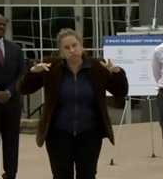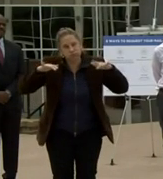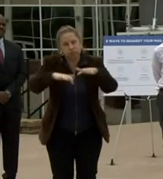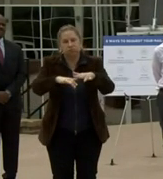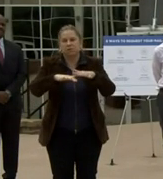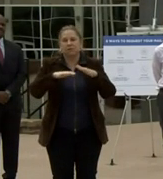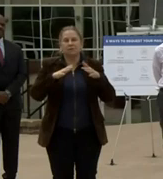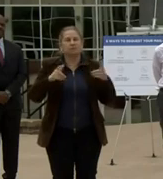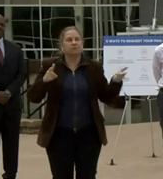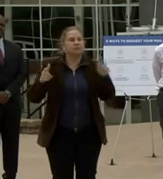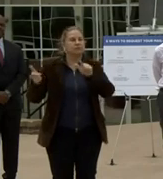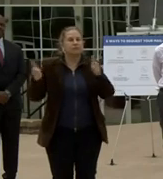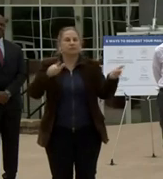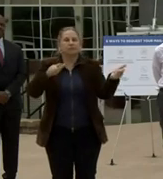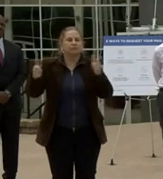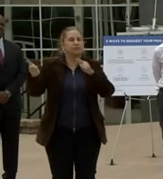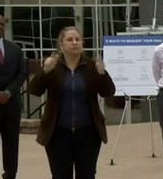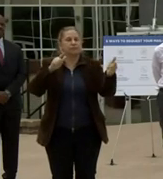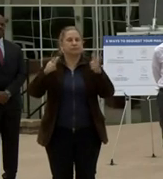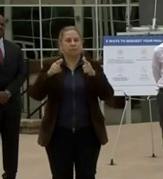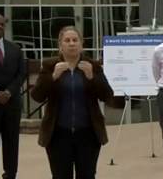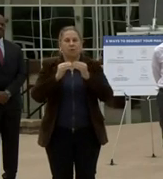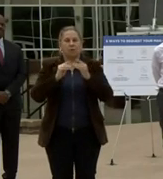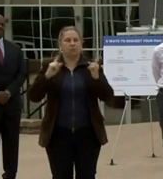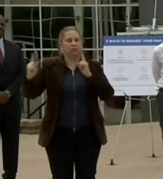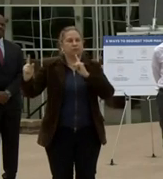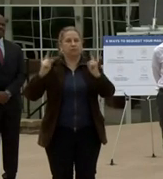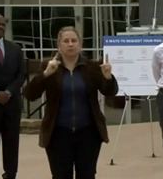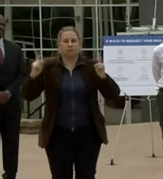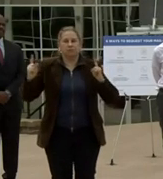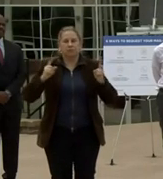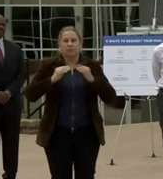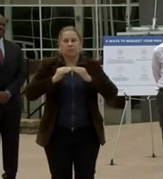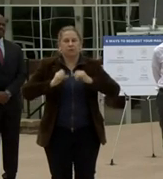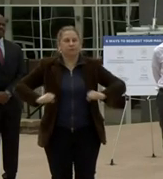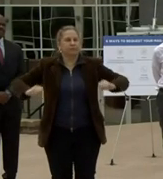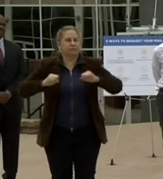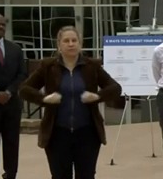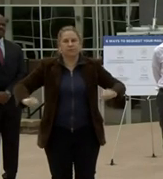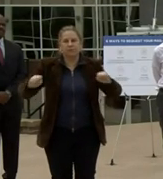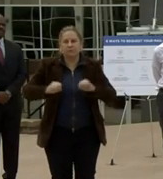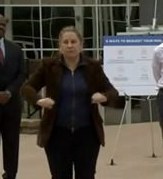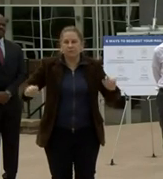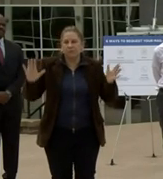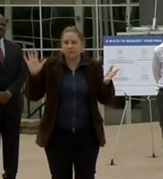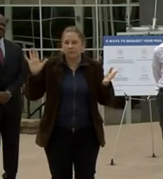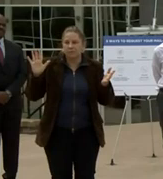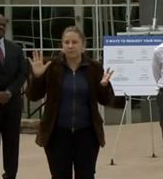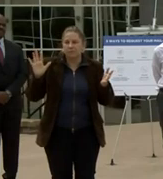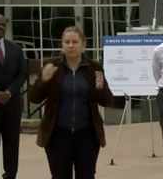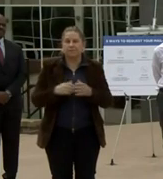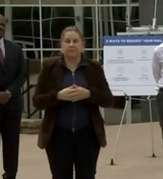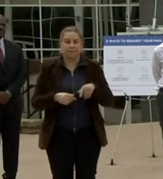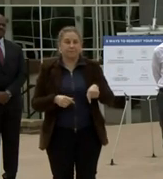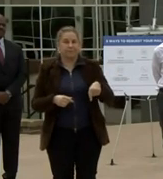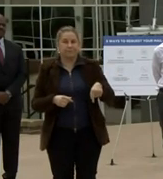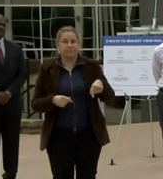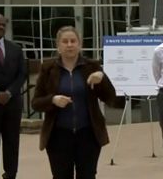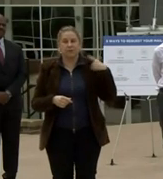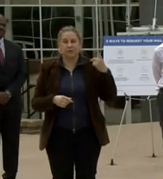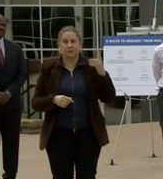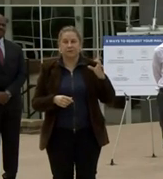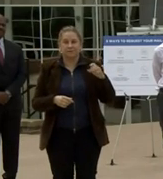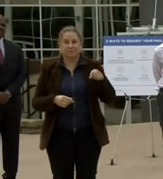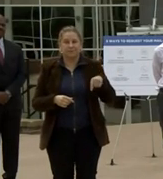centers. I've also offered to Chairman Bennett, and as you know, in the district, our elections are conducted by